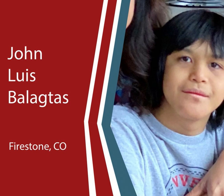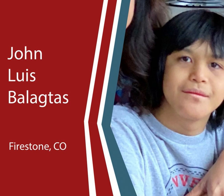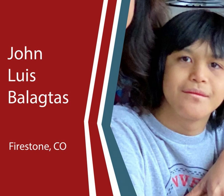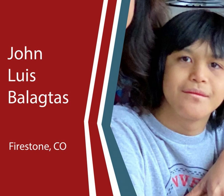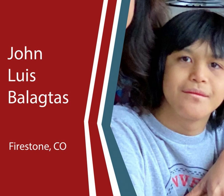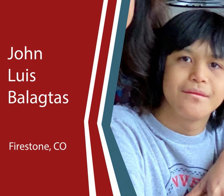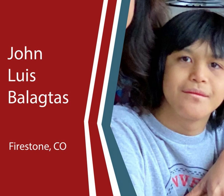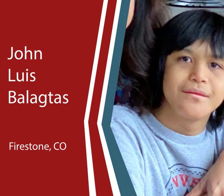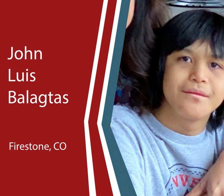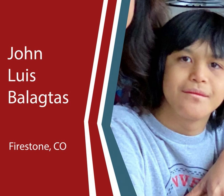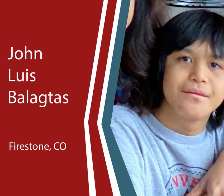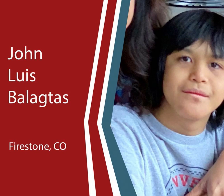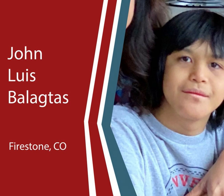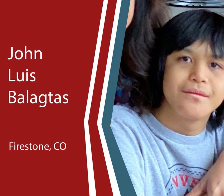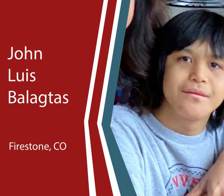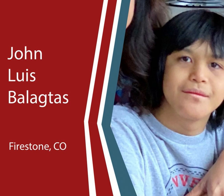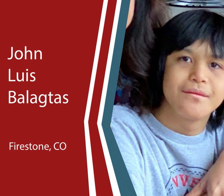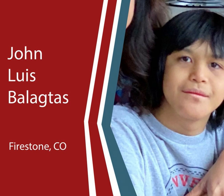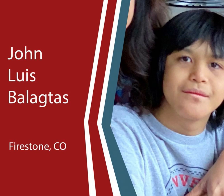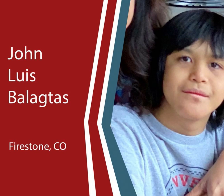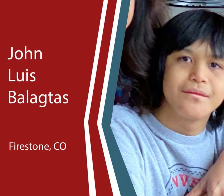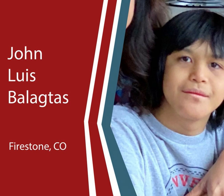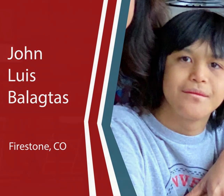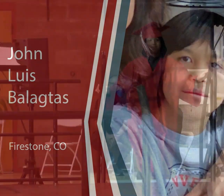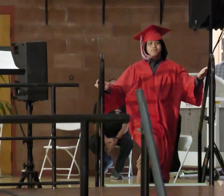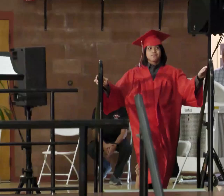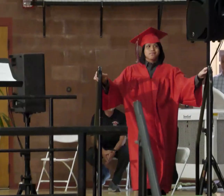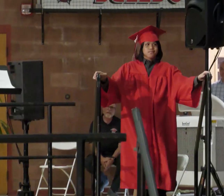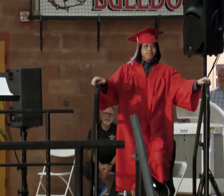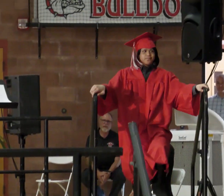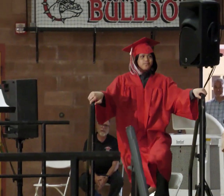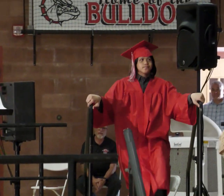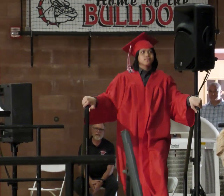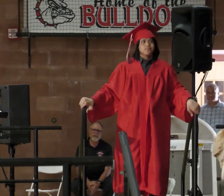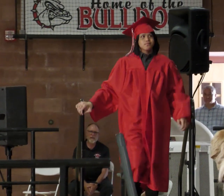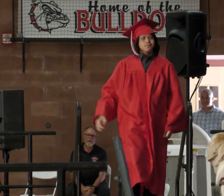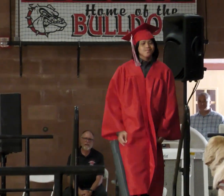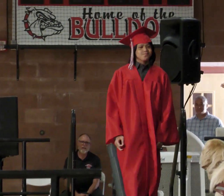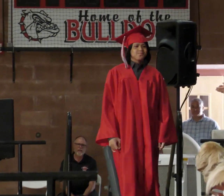John Luis Is approaching The stage Headed south Up the stairs